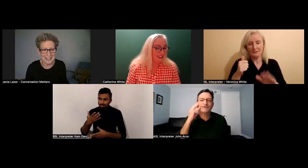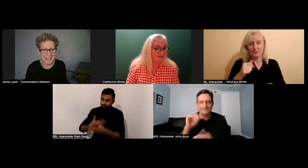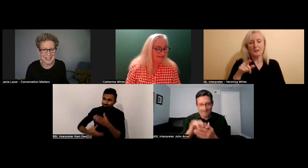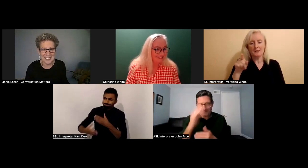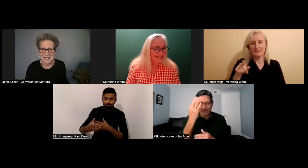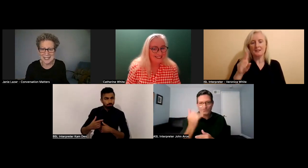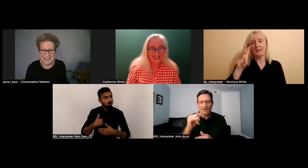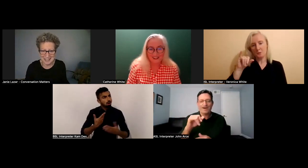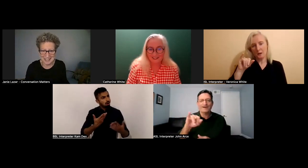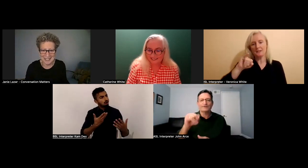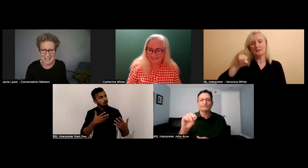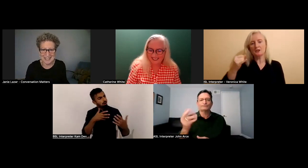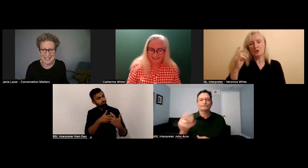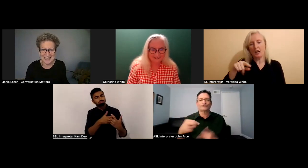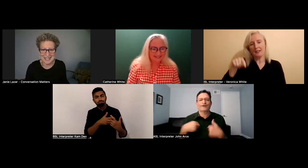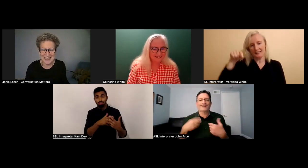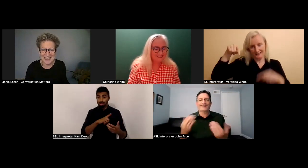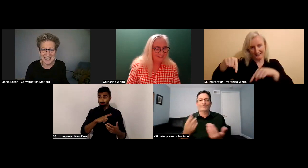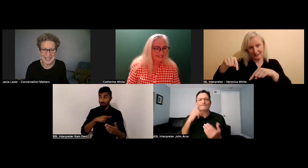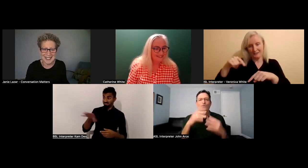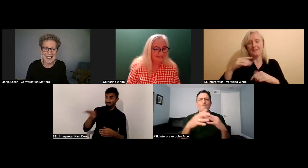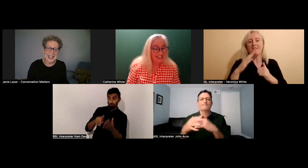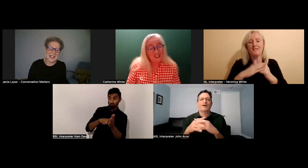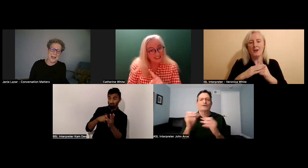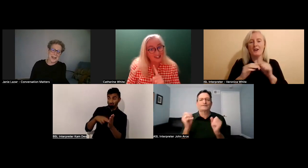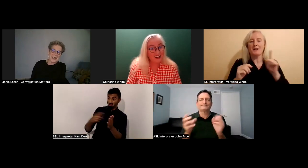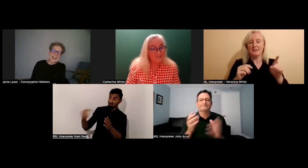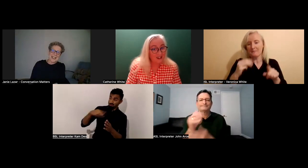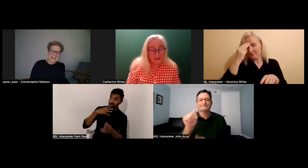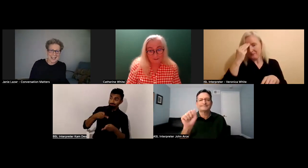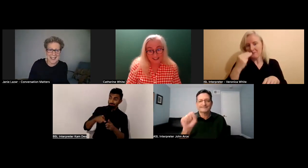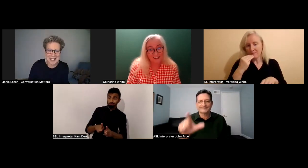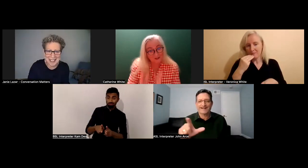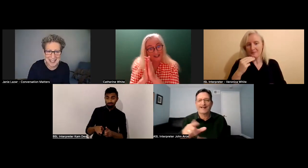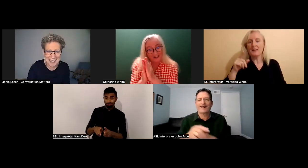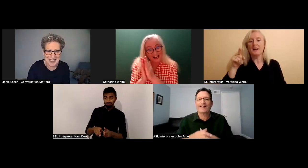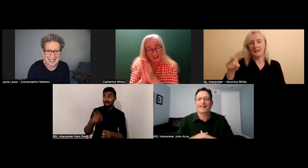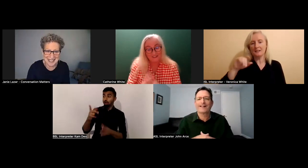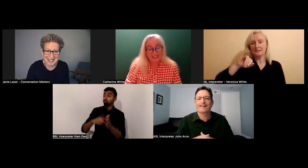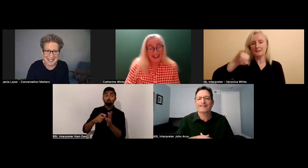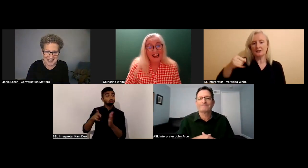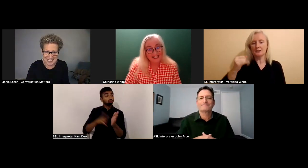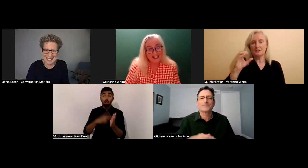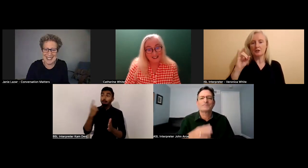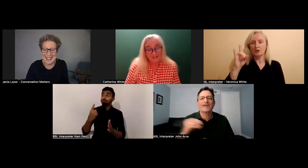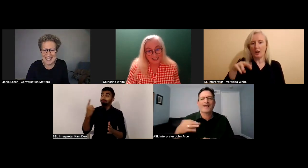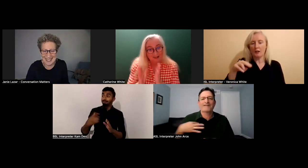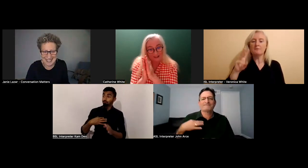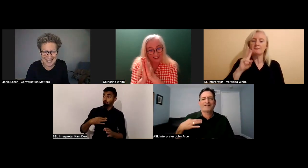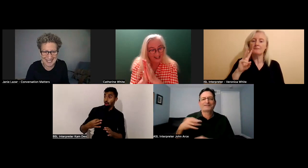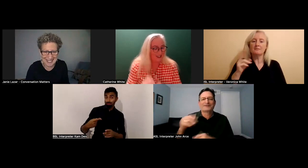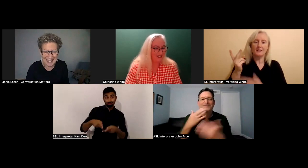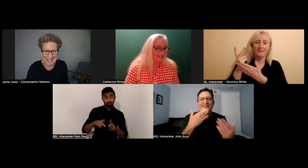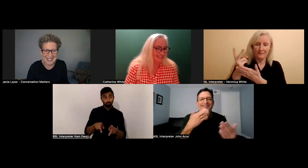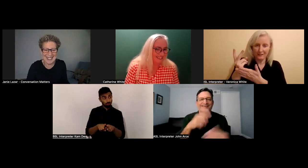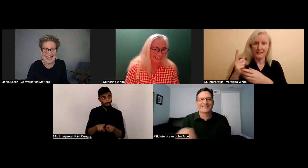the American side of it. Yeah. So, and John's here on a voluntary basis as well. So thank you. And on a different time